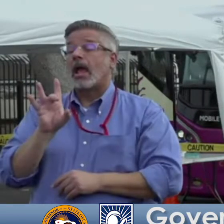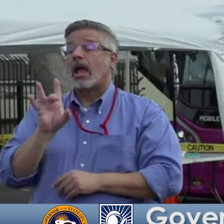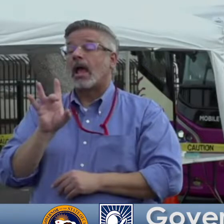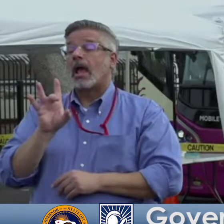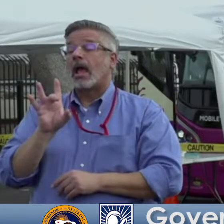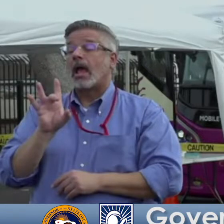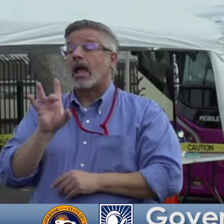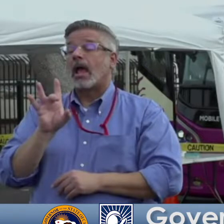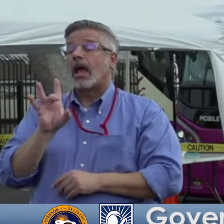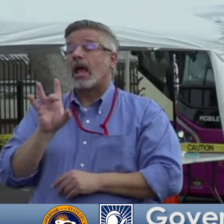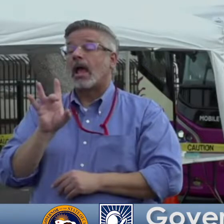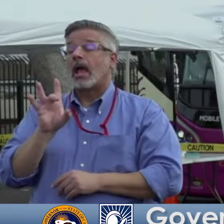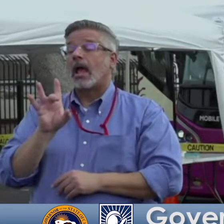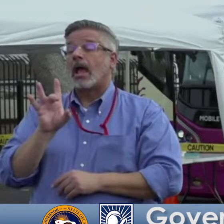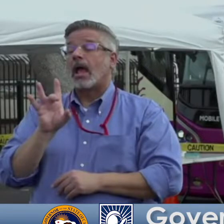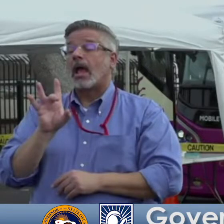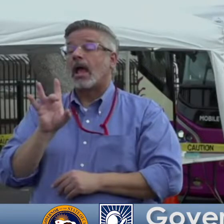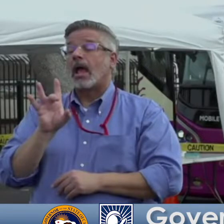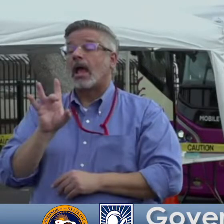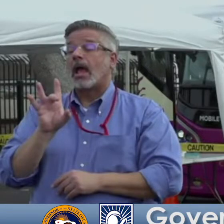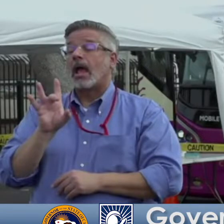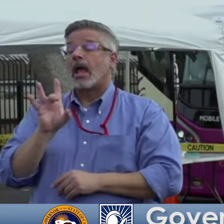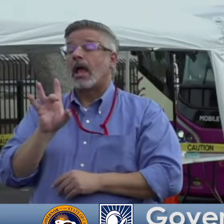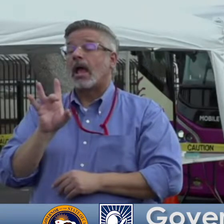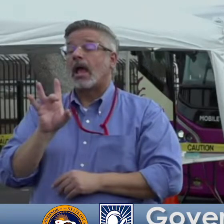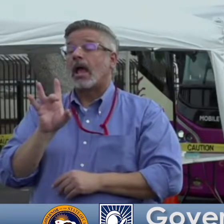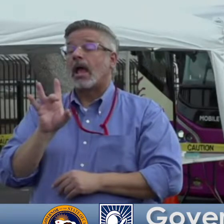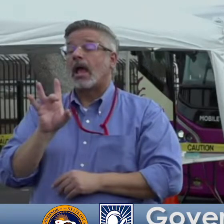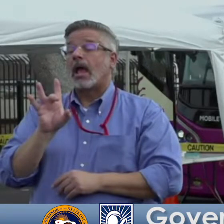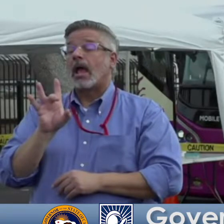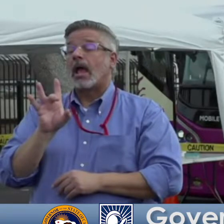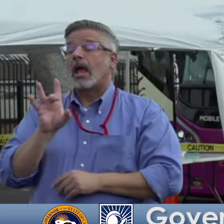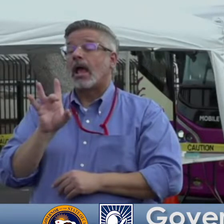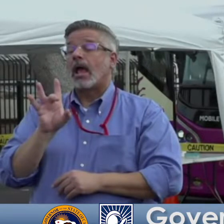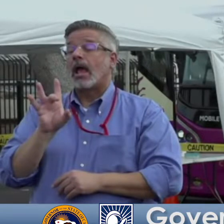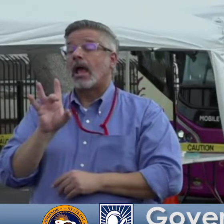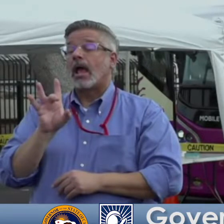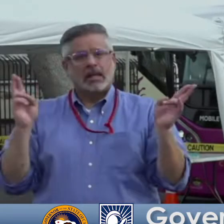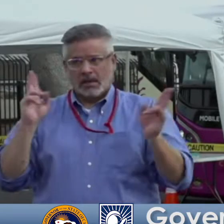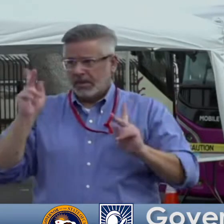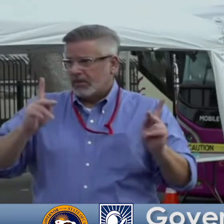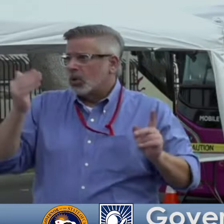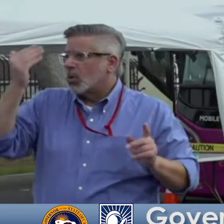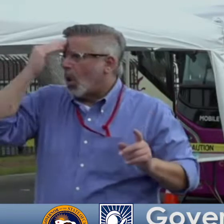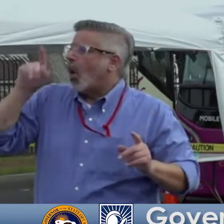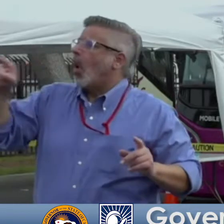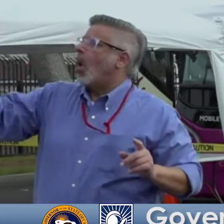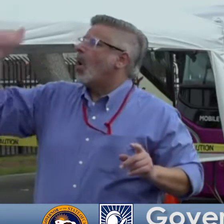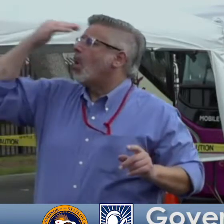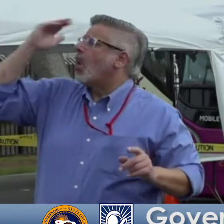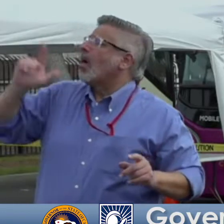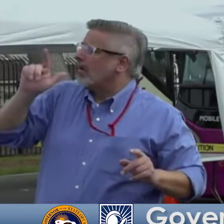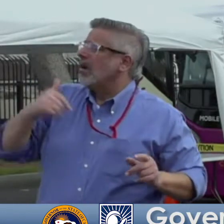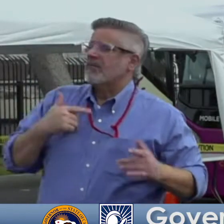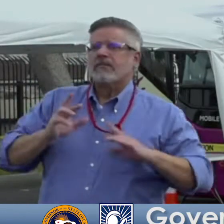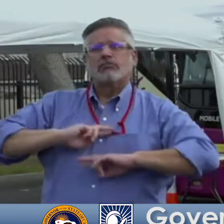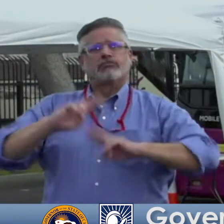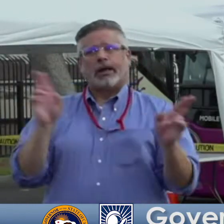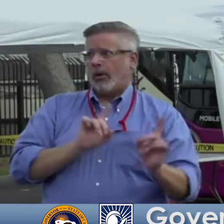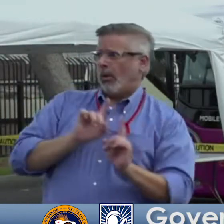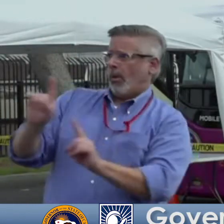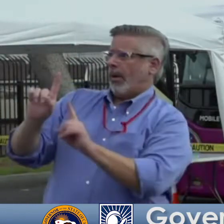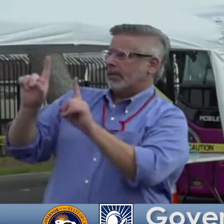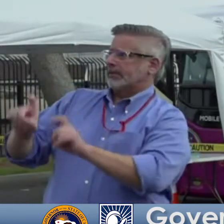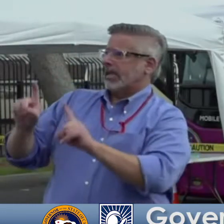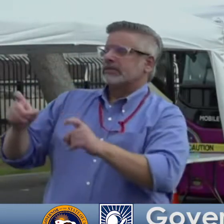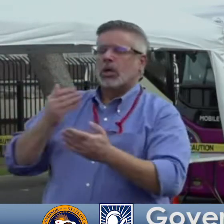libraries so that we can get these sites up and running quickly. People know where their library is, and I think that's